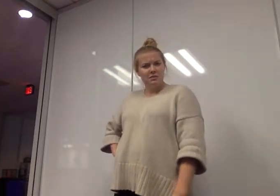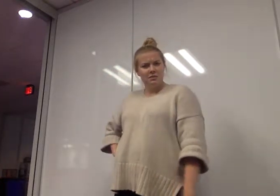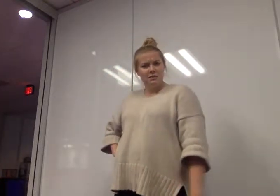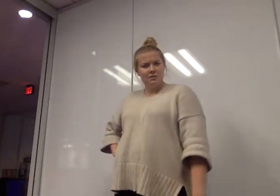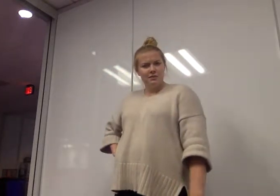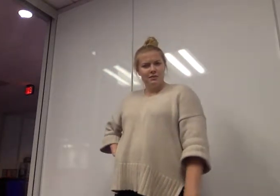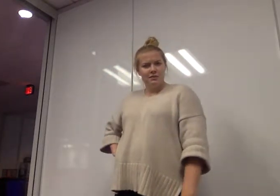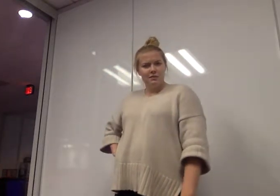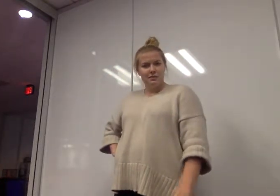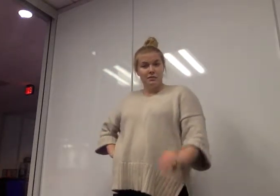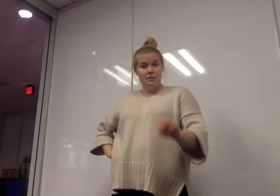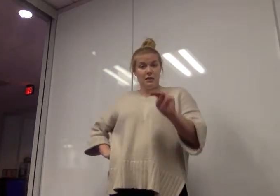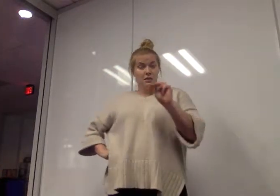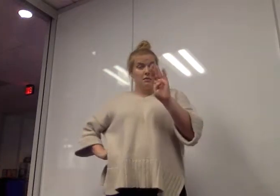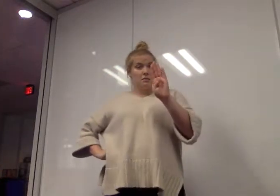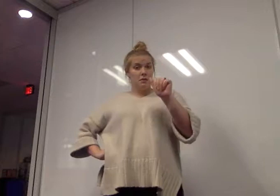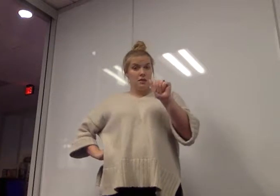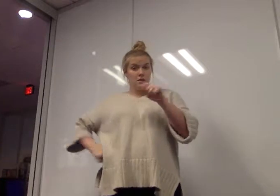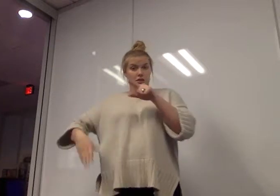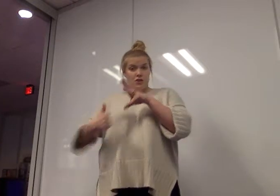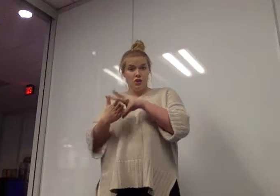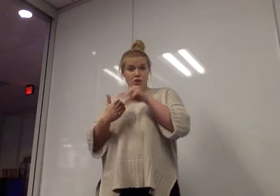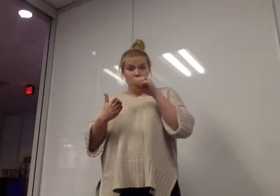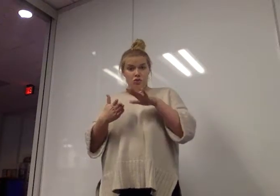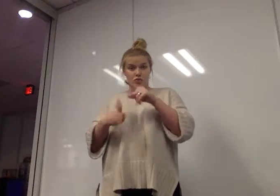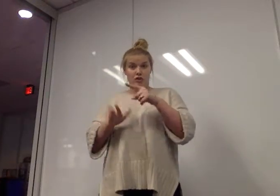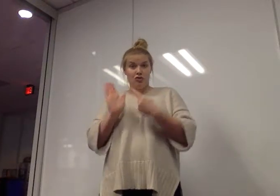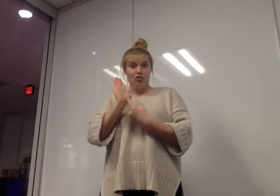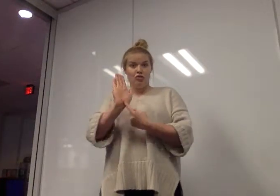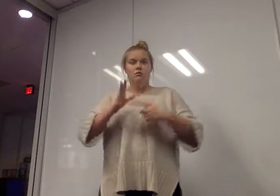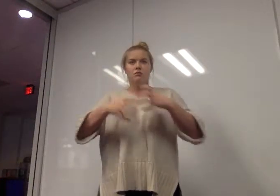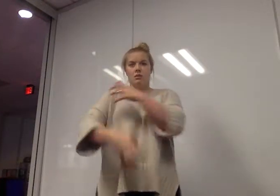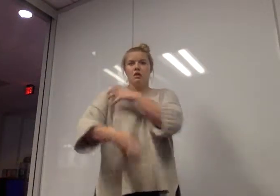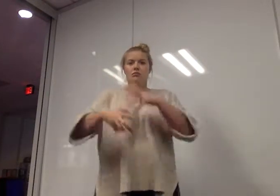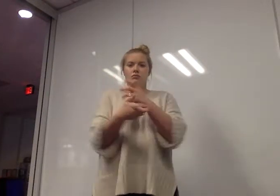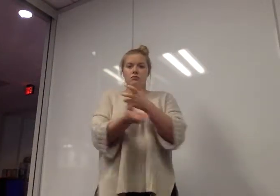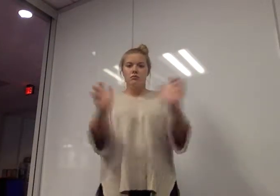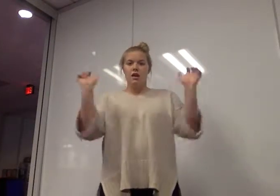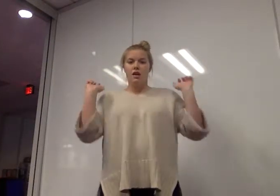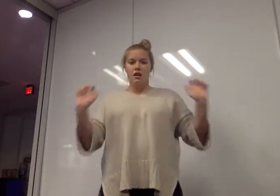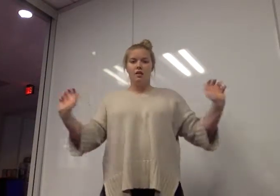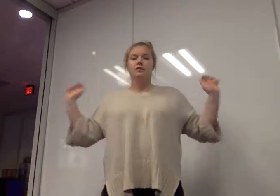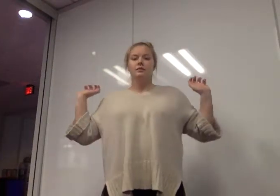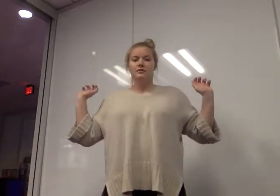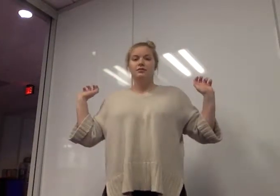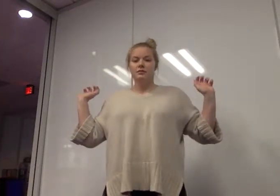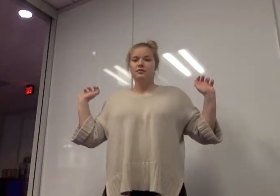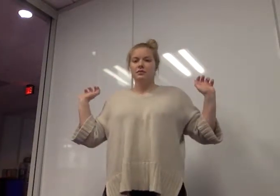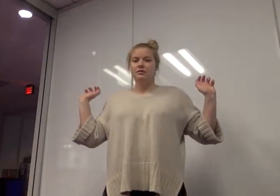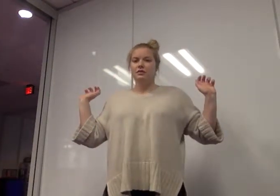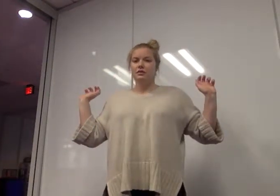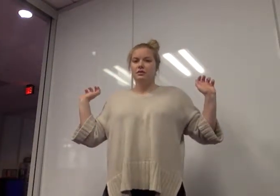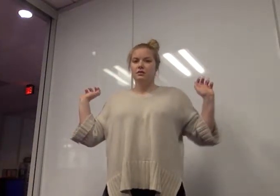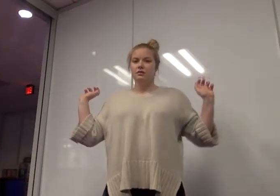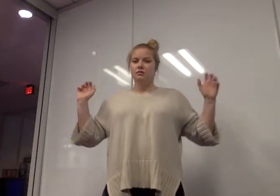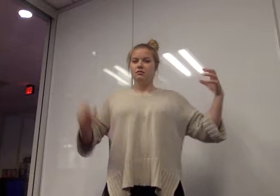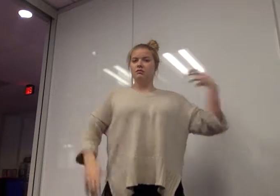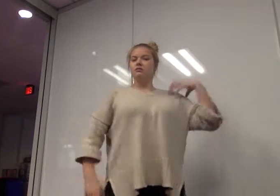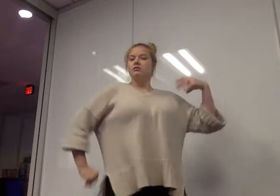MBA students really exhibit the full range of power nonverbals. So you have people who are like caricatures of alphas, like really coming into the